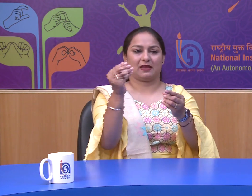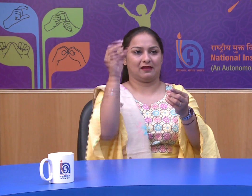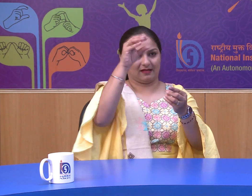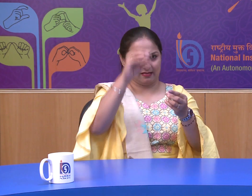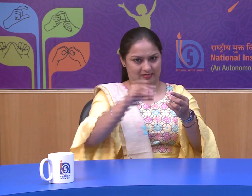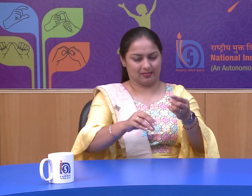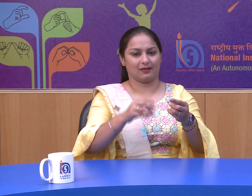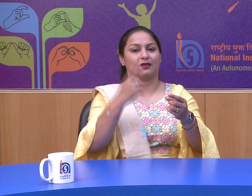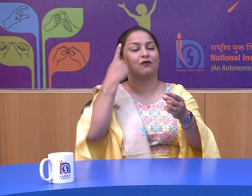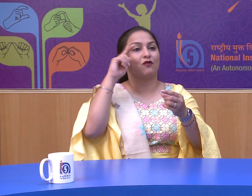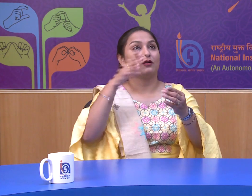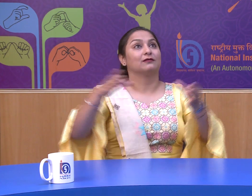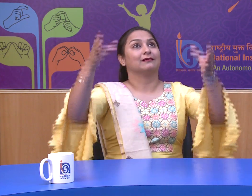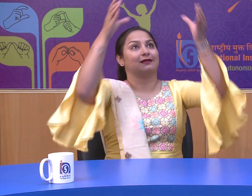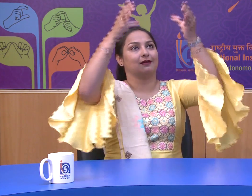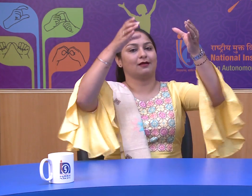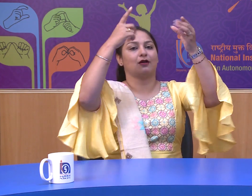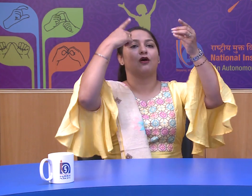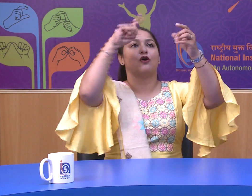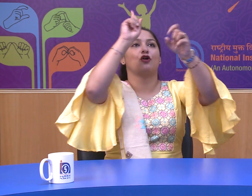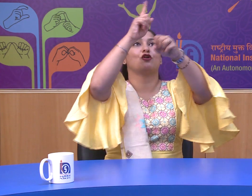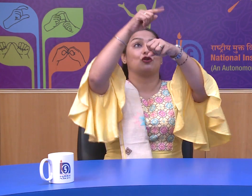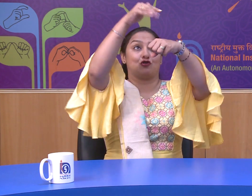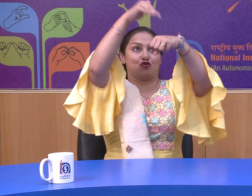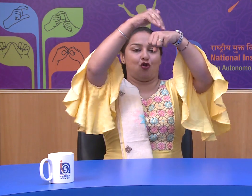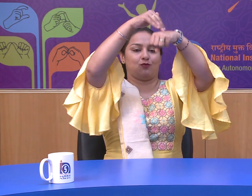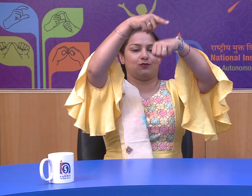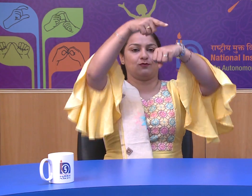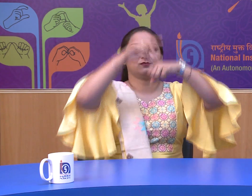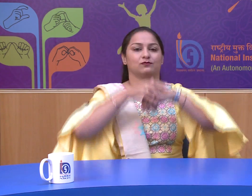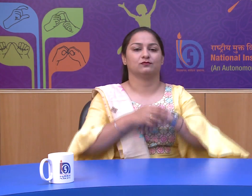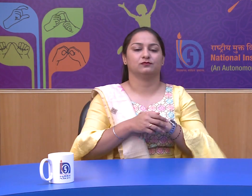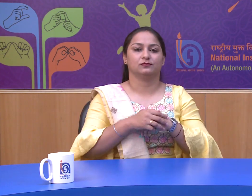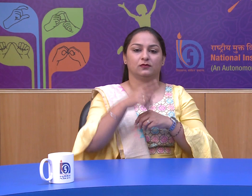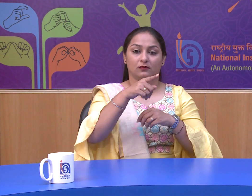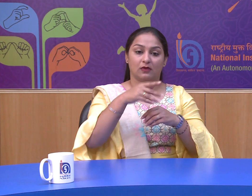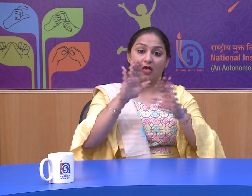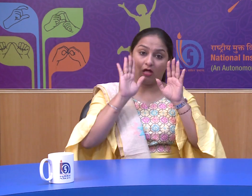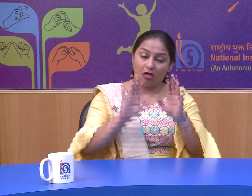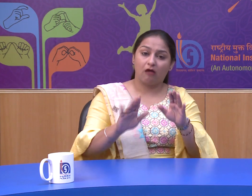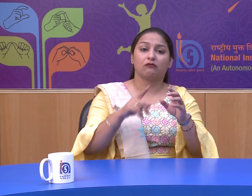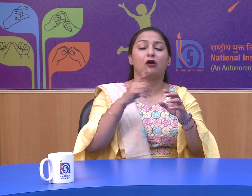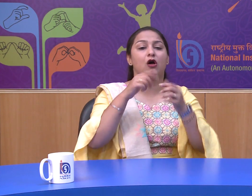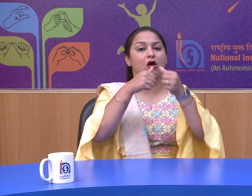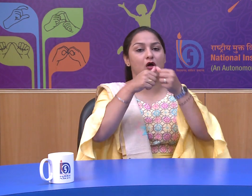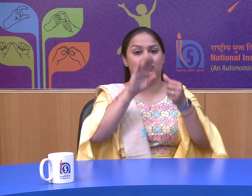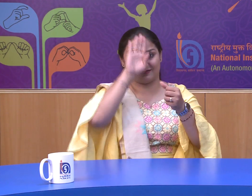their top. The best preserved of all Ashokan edicts can be